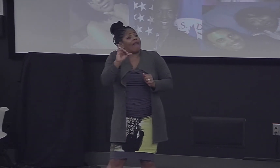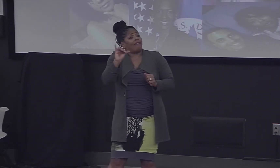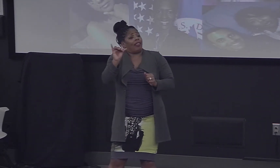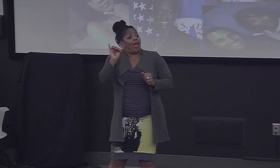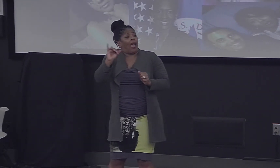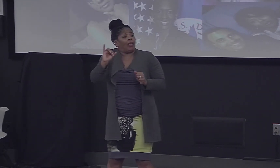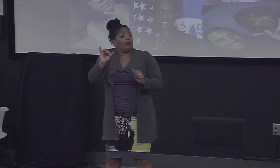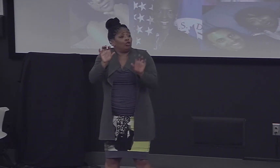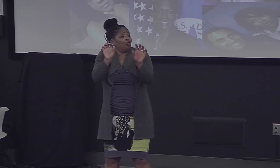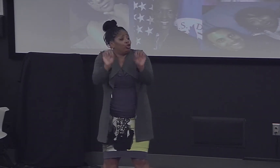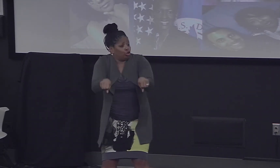full-fledged interpreter.